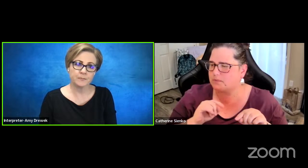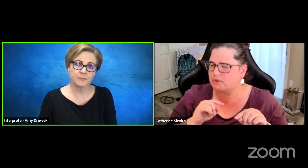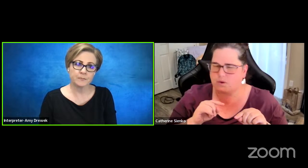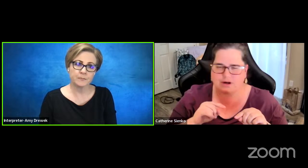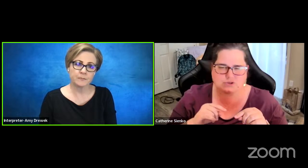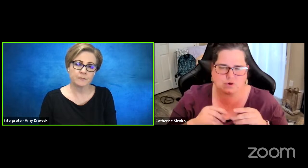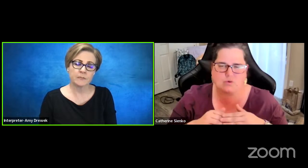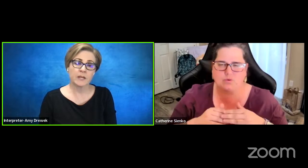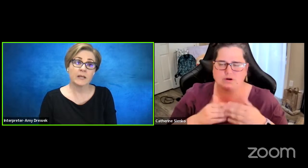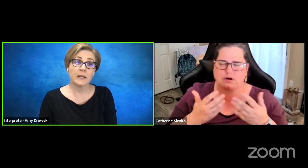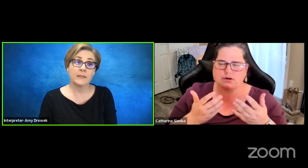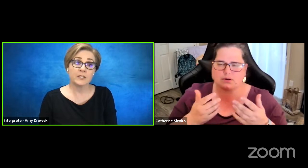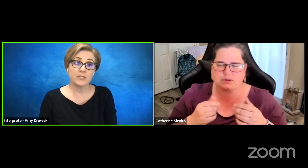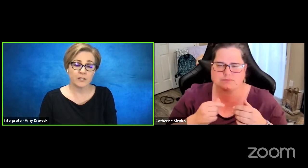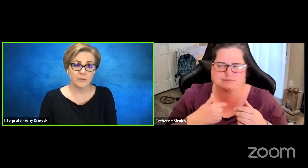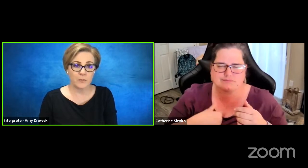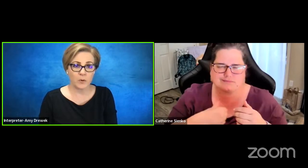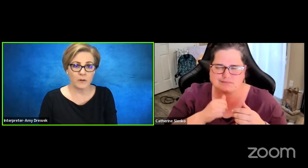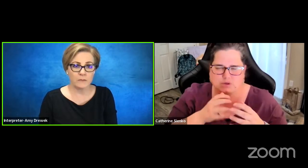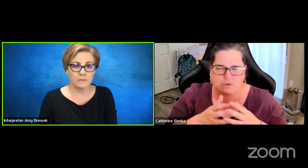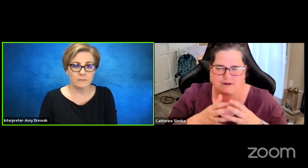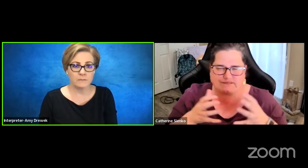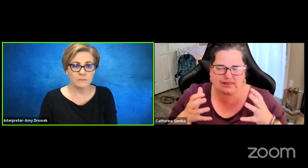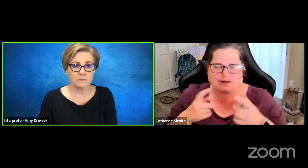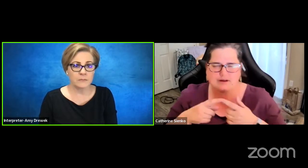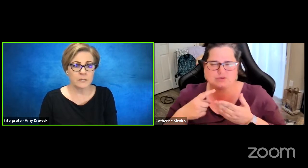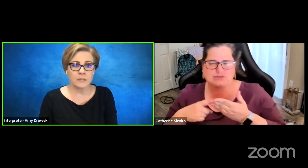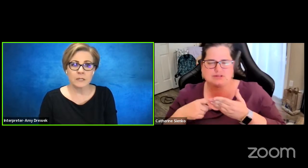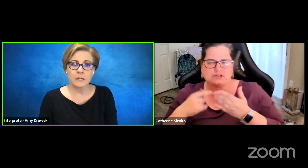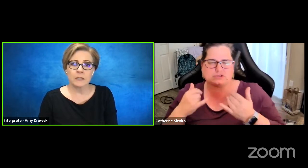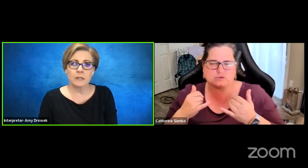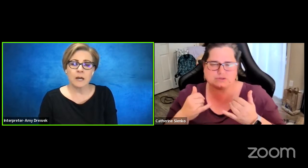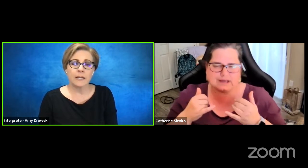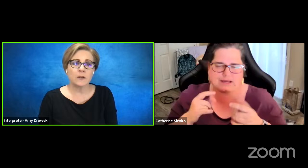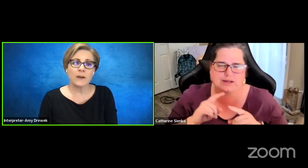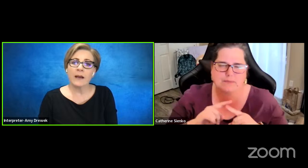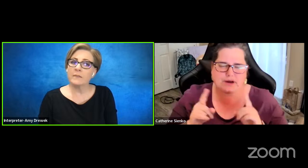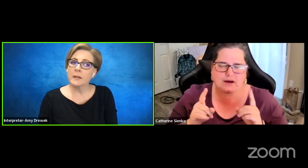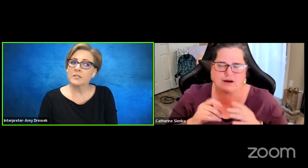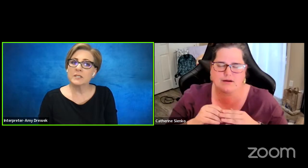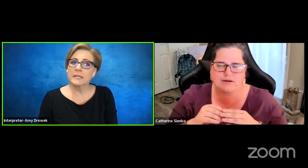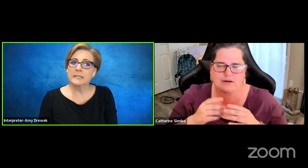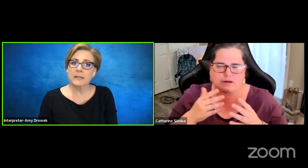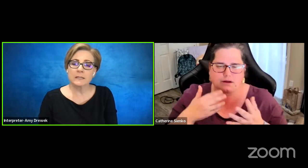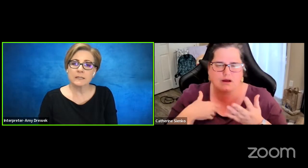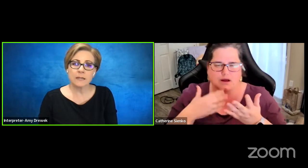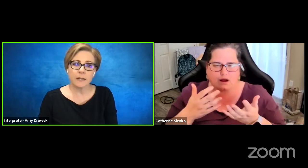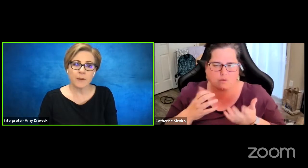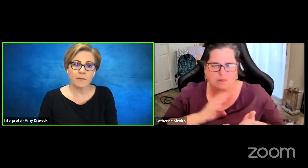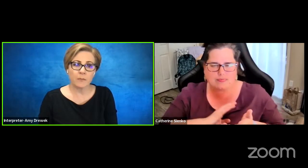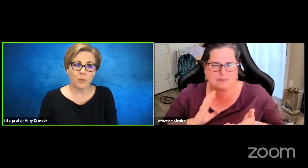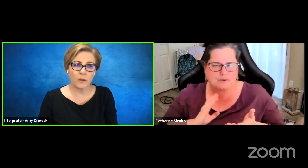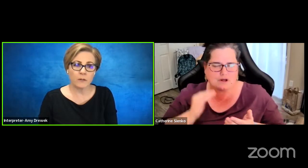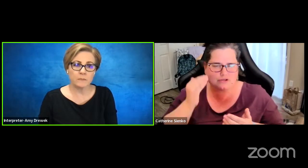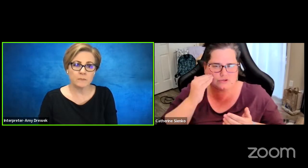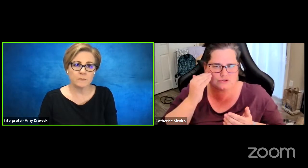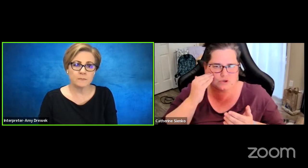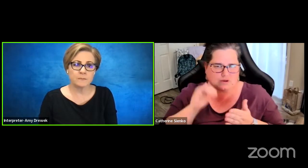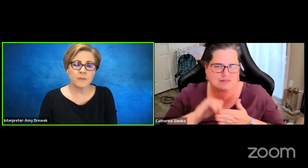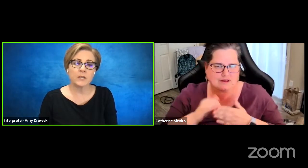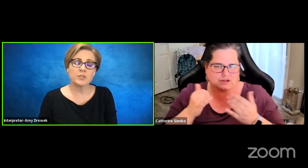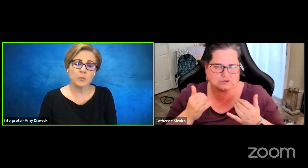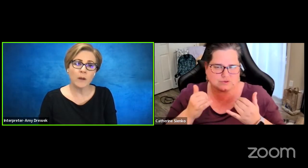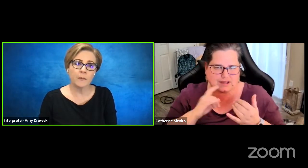The chair's report. I don't have much to discuss today in my